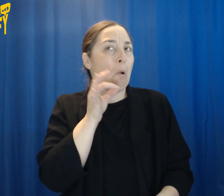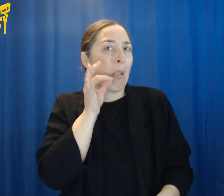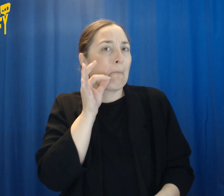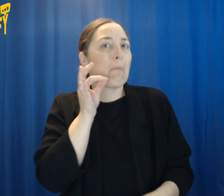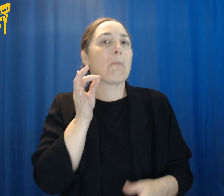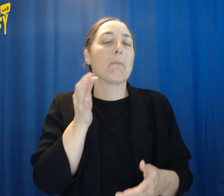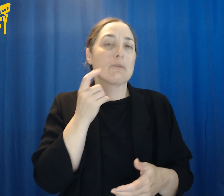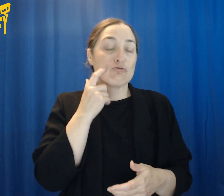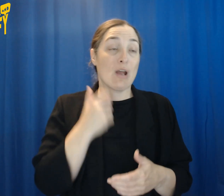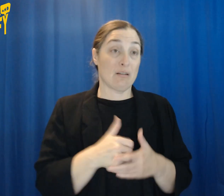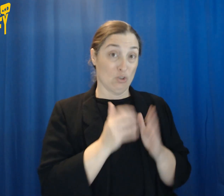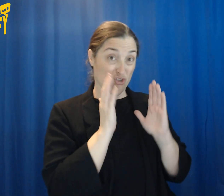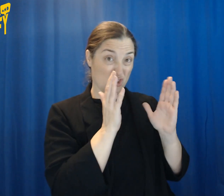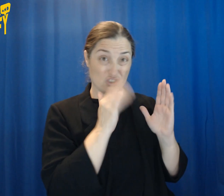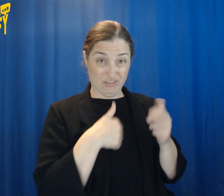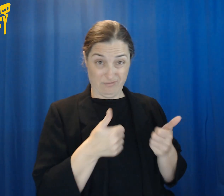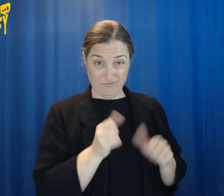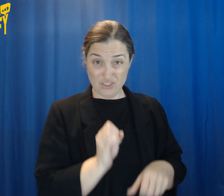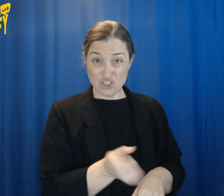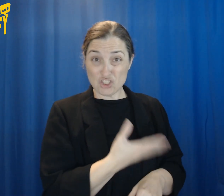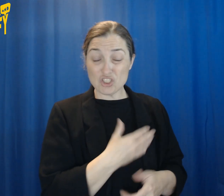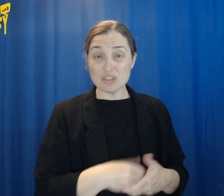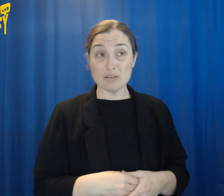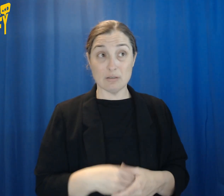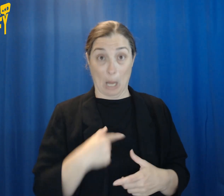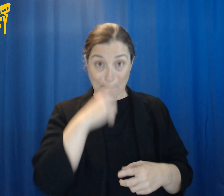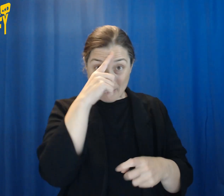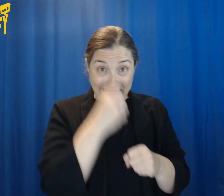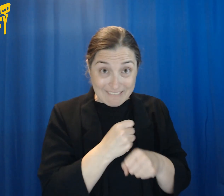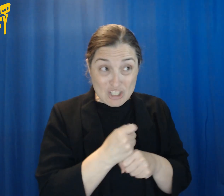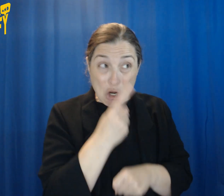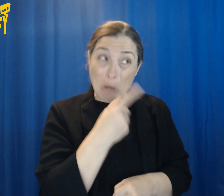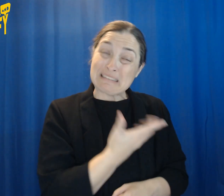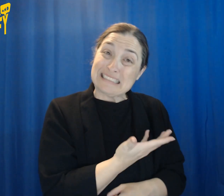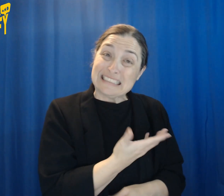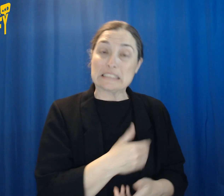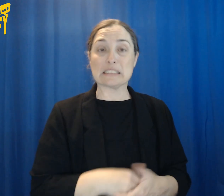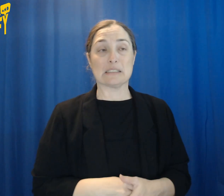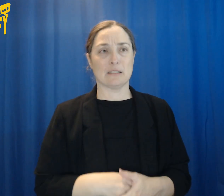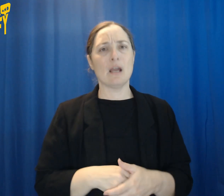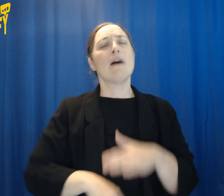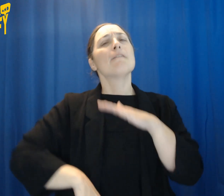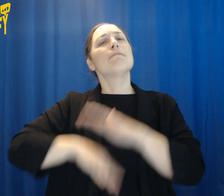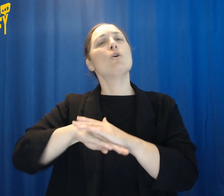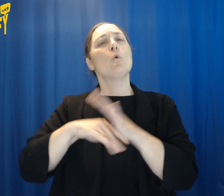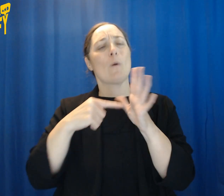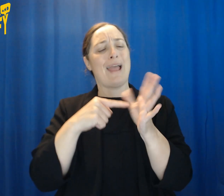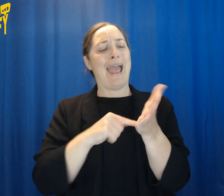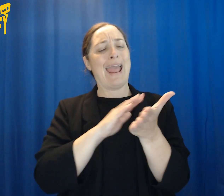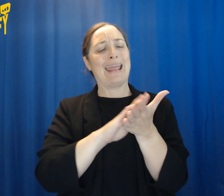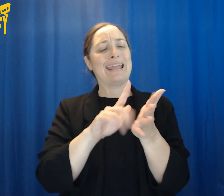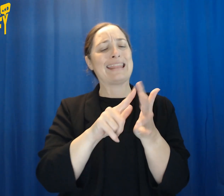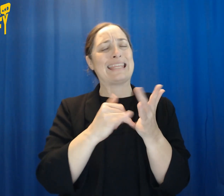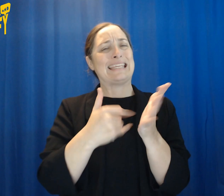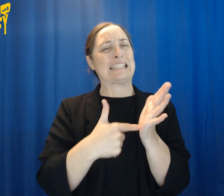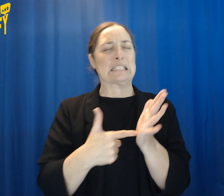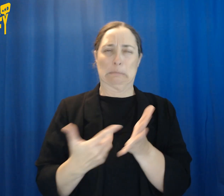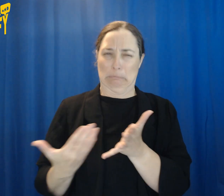to church. I'm not sure if I believe in God. I don't know if I'm a proper atheist, but I know that I'm certainly not